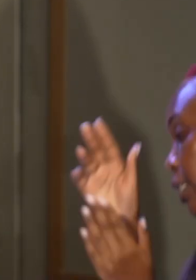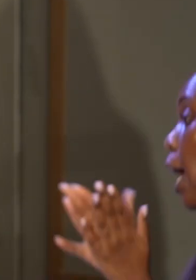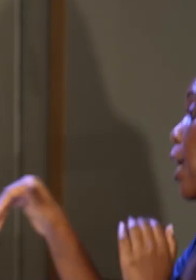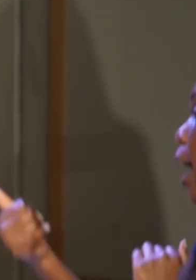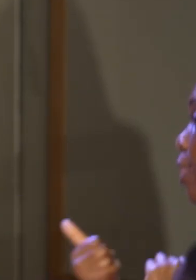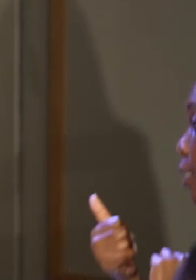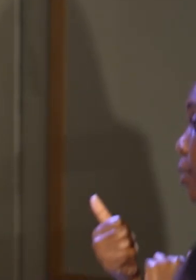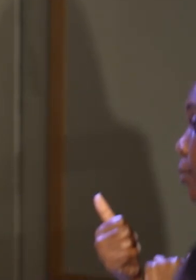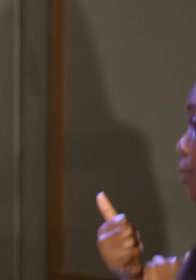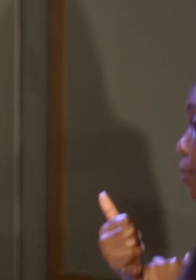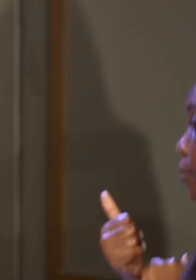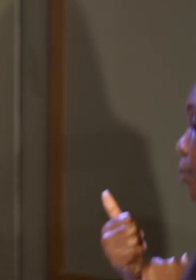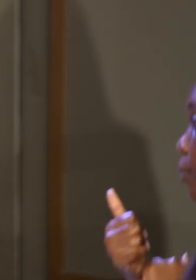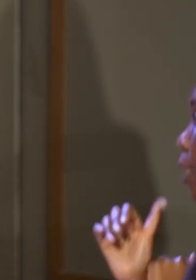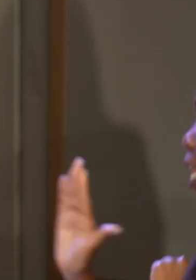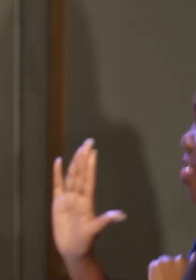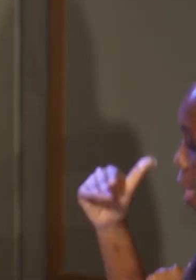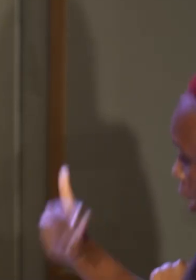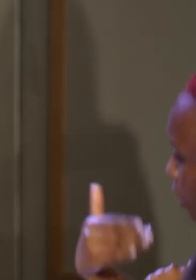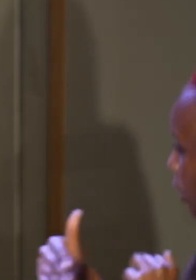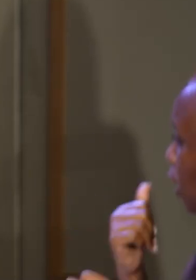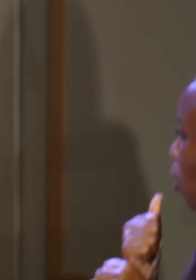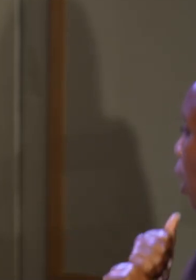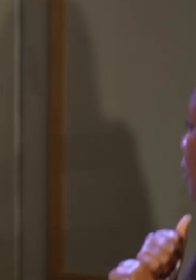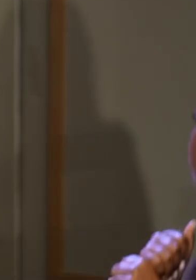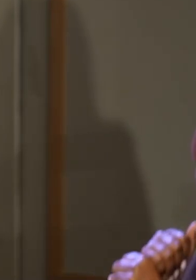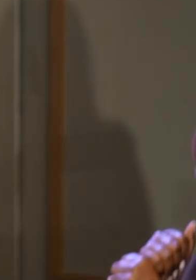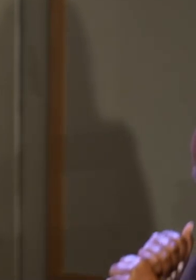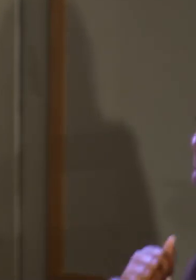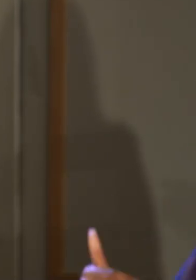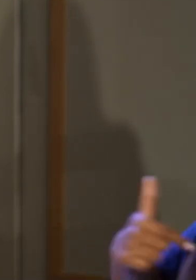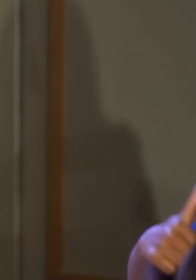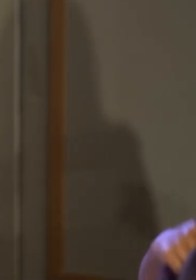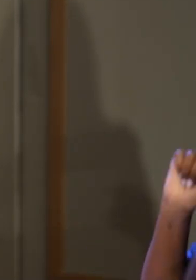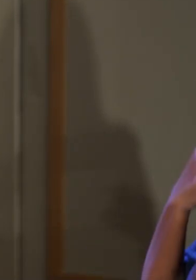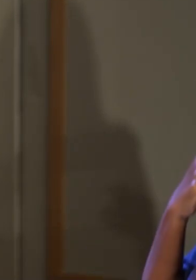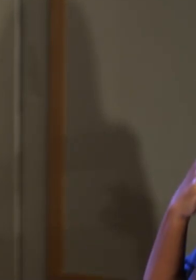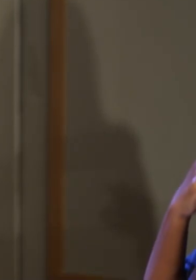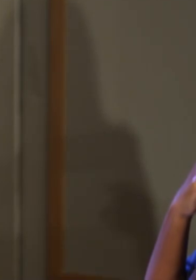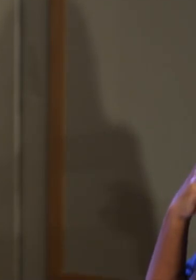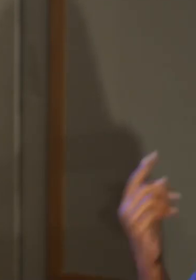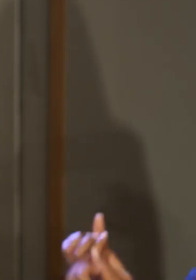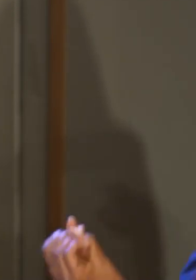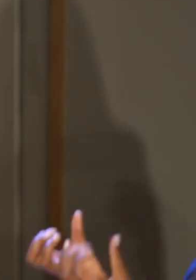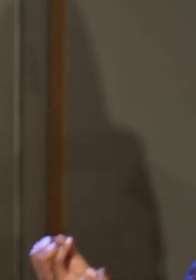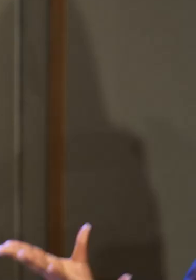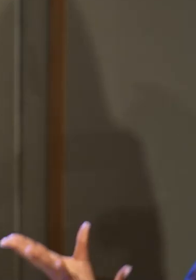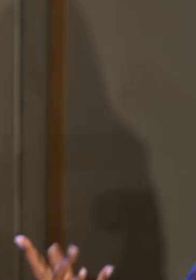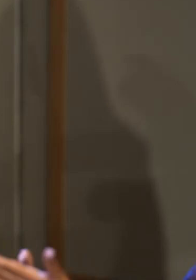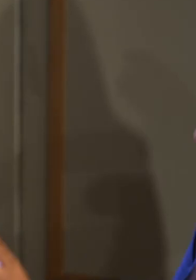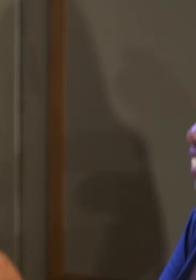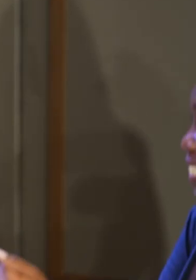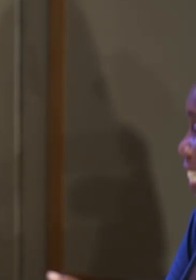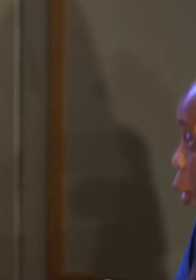others follow in their daily work? And I think a kind of multi-stakeholder model